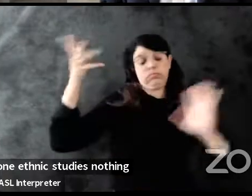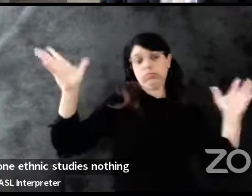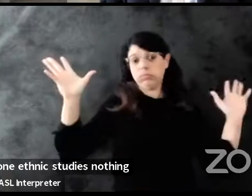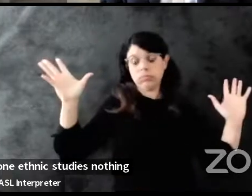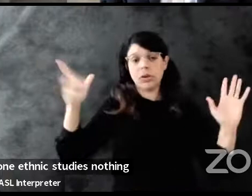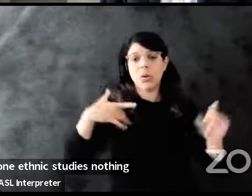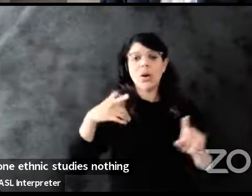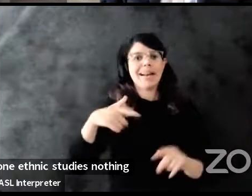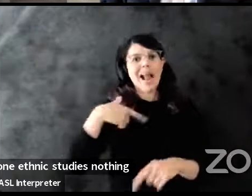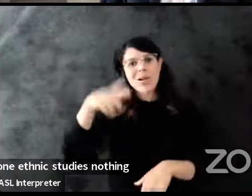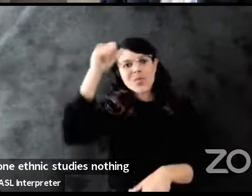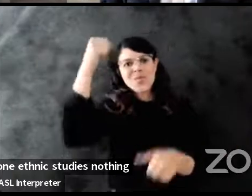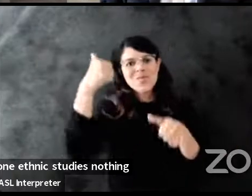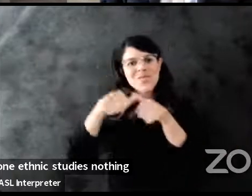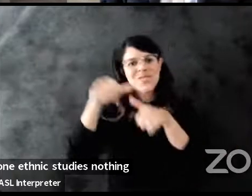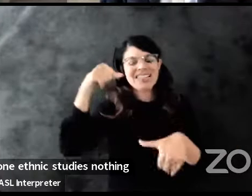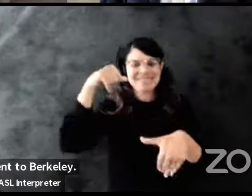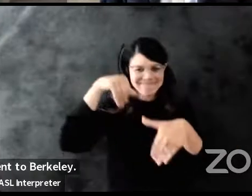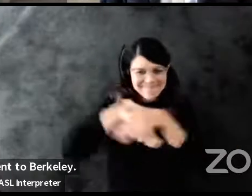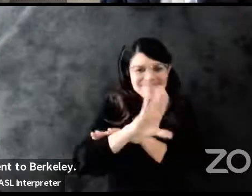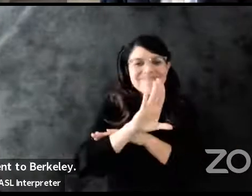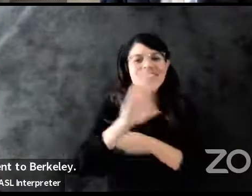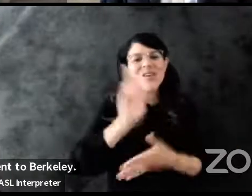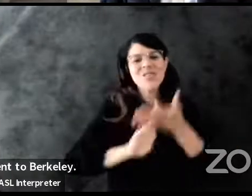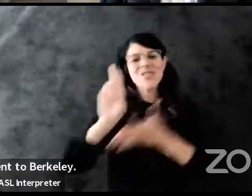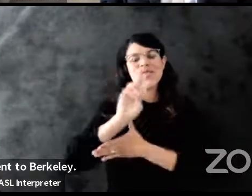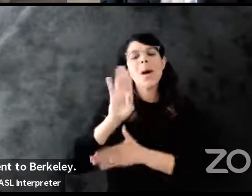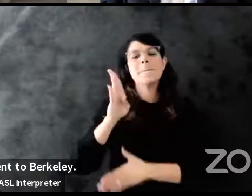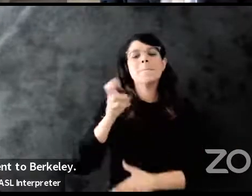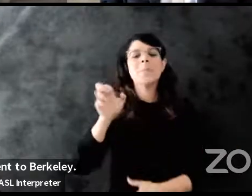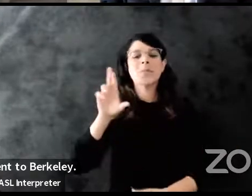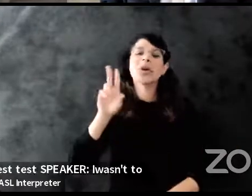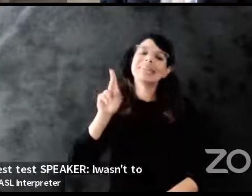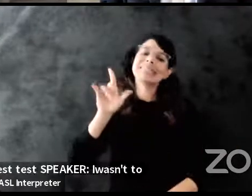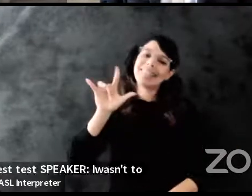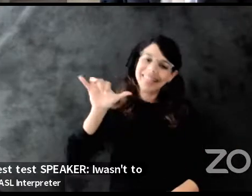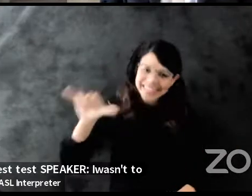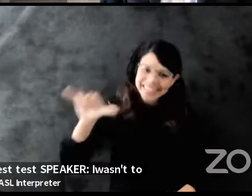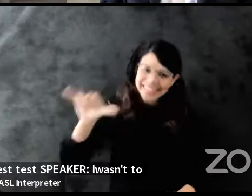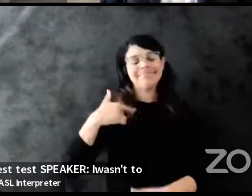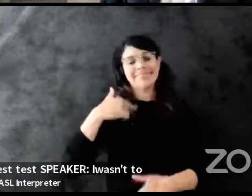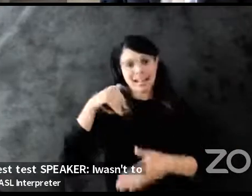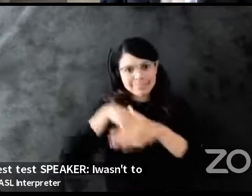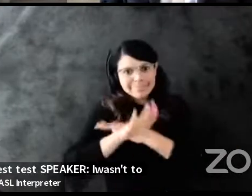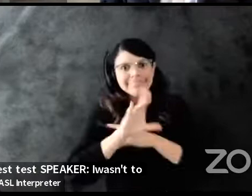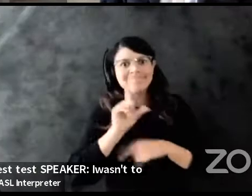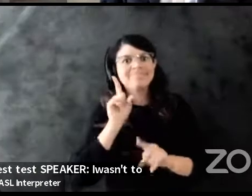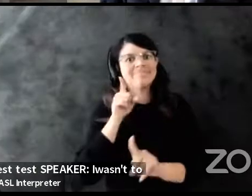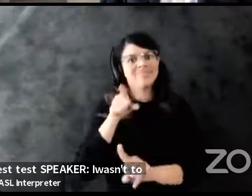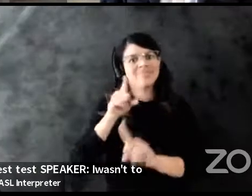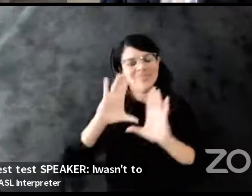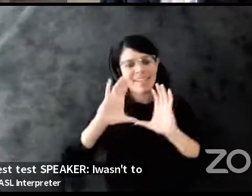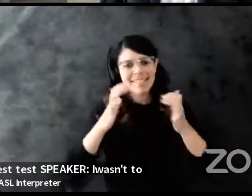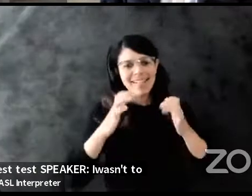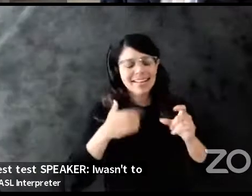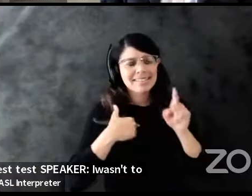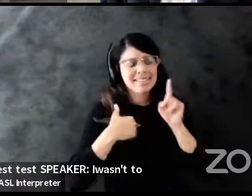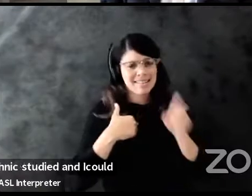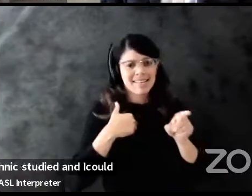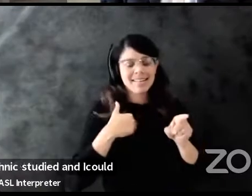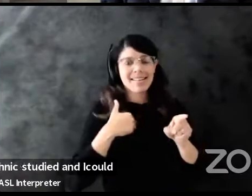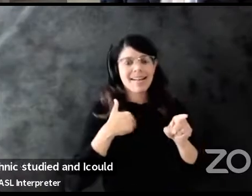class, right? I learned about ethnic studies, and I could take these classes, and not only that, meet requirements. And I was introduced